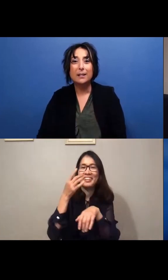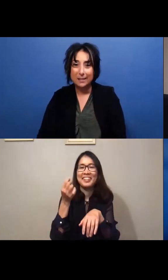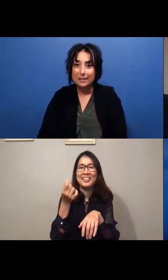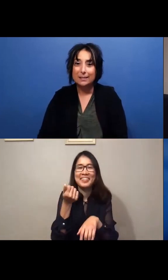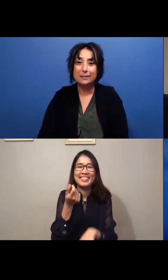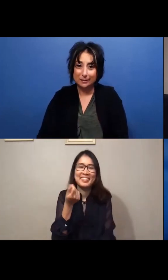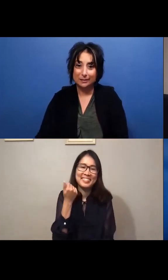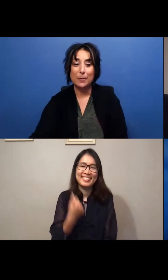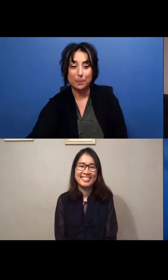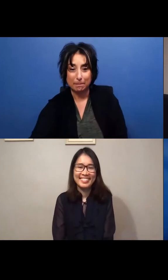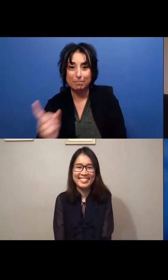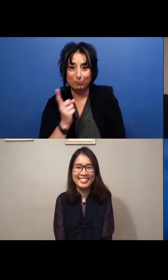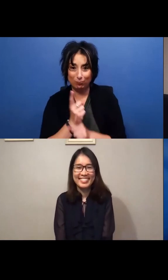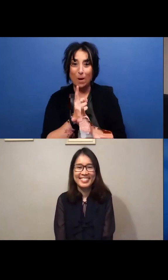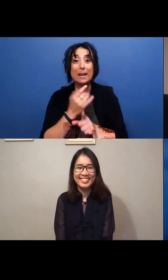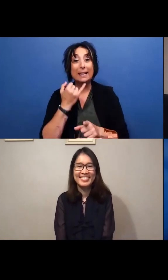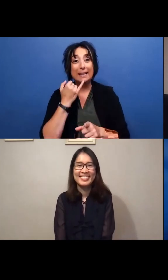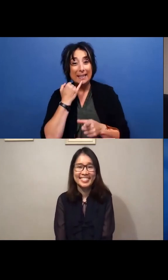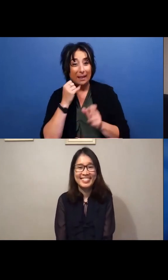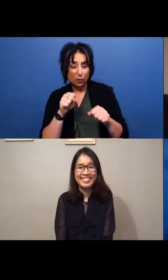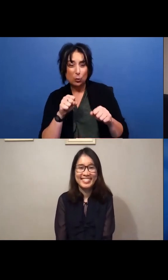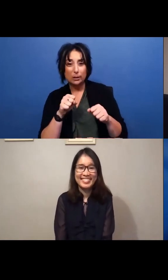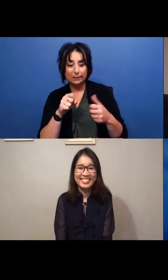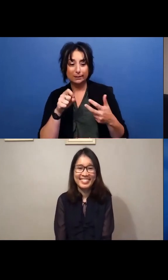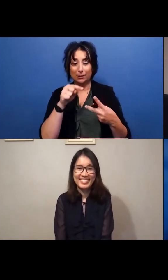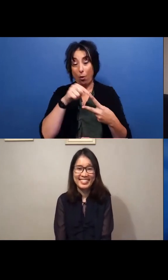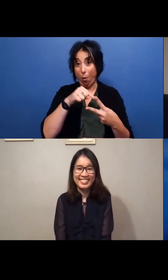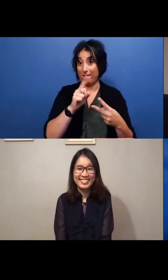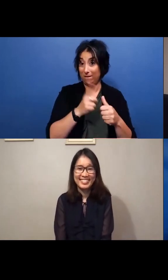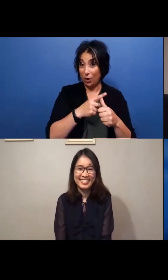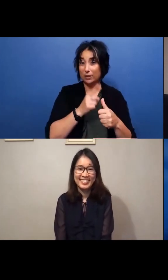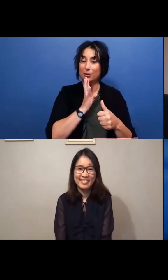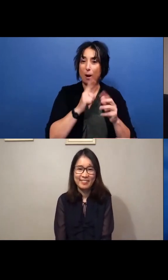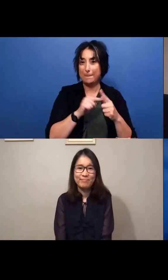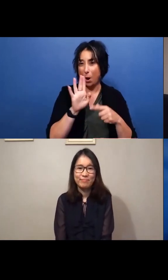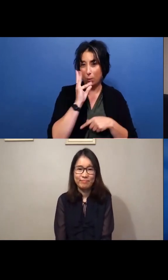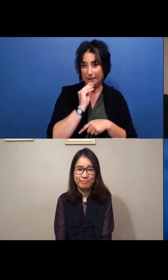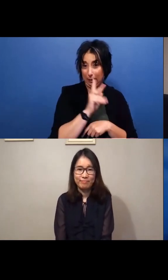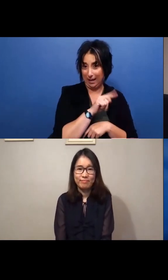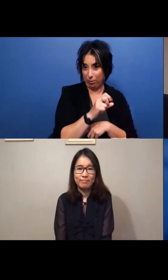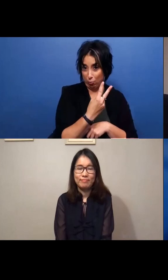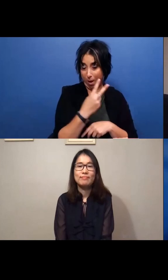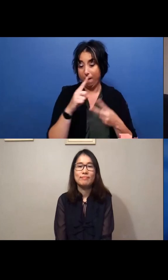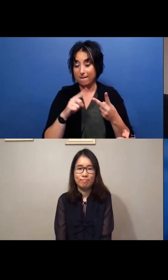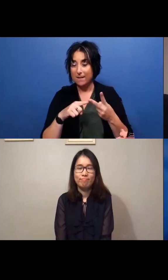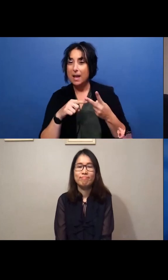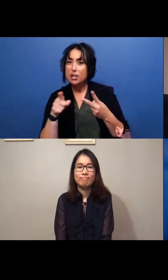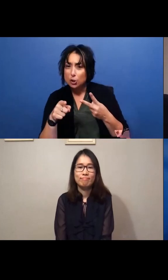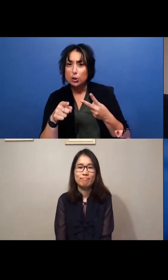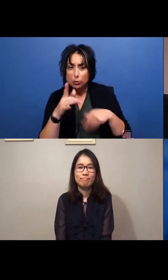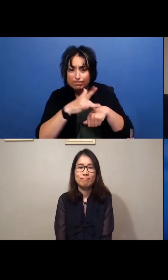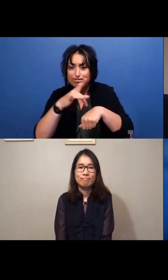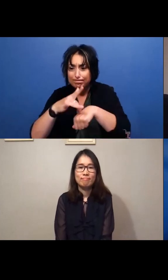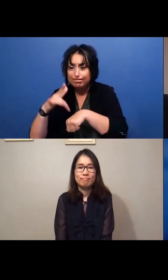So if you could tell us, after visiting those schools and having some time, you know, what